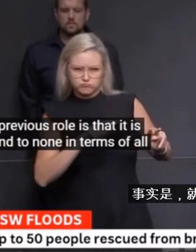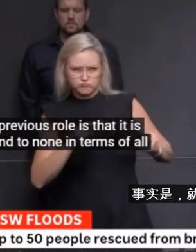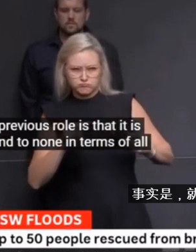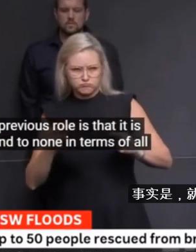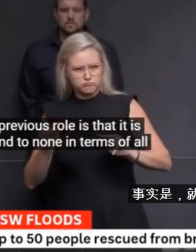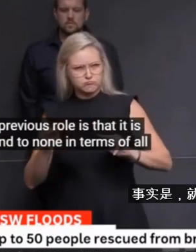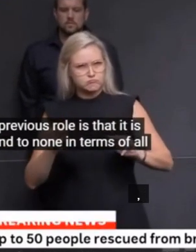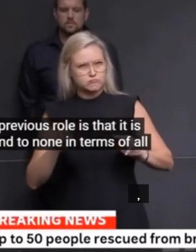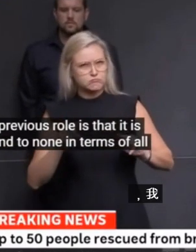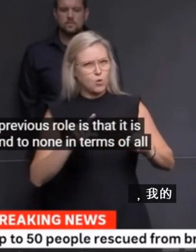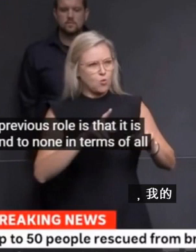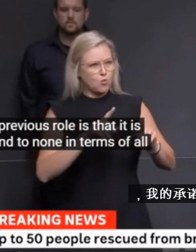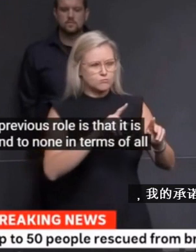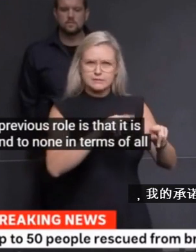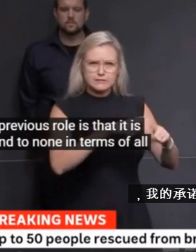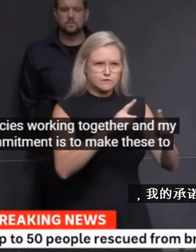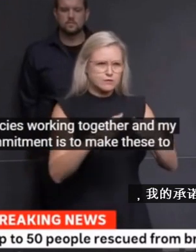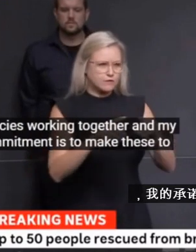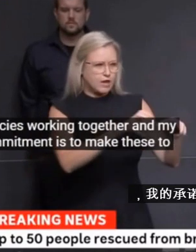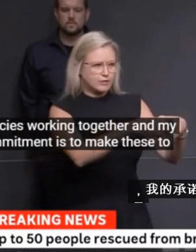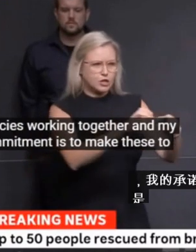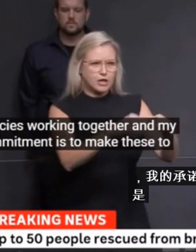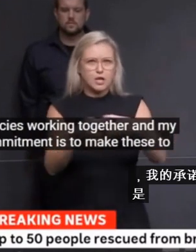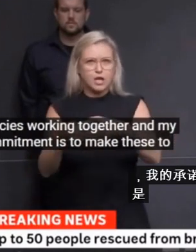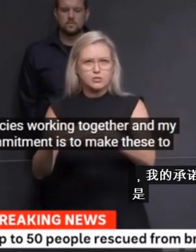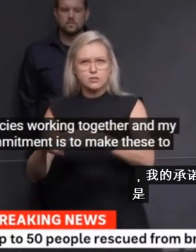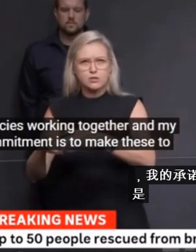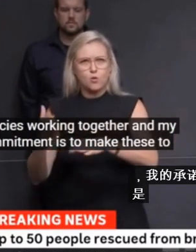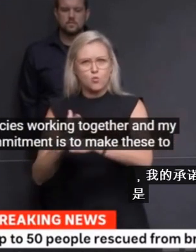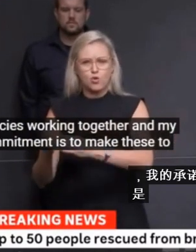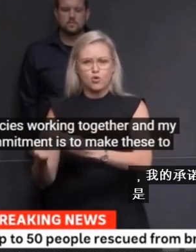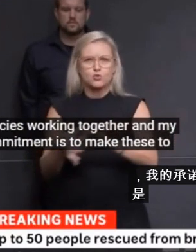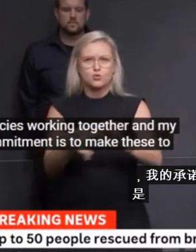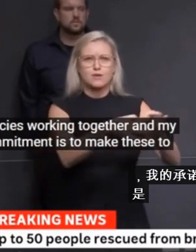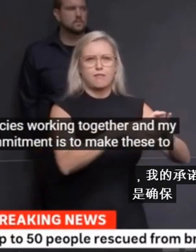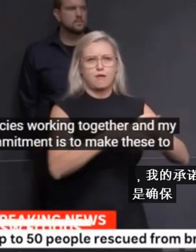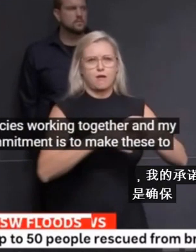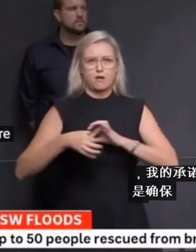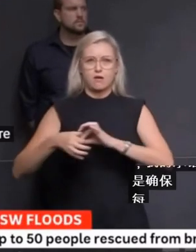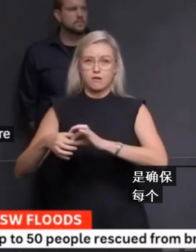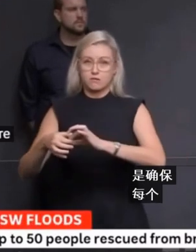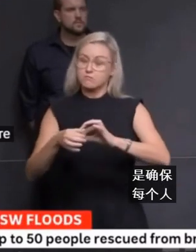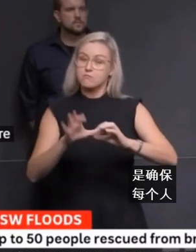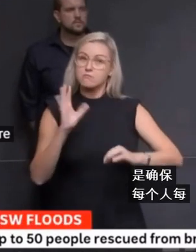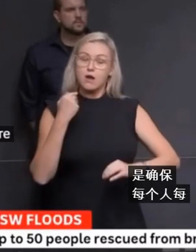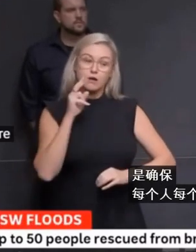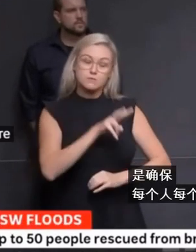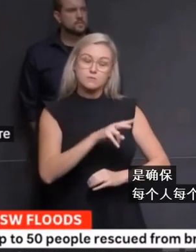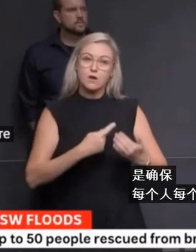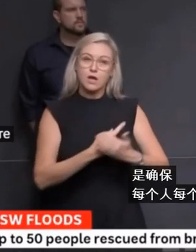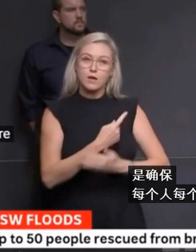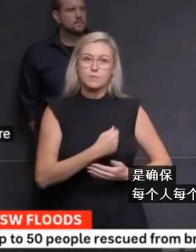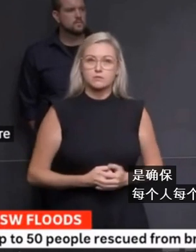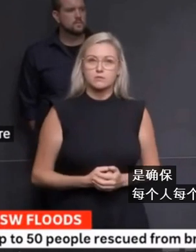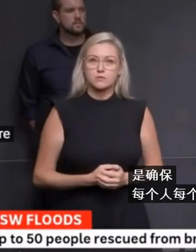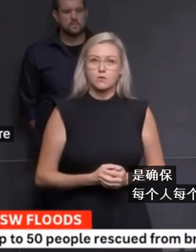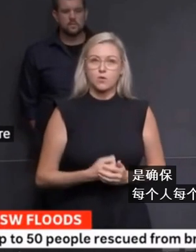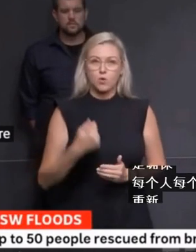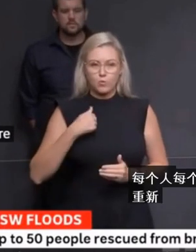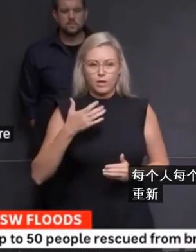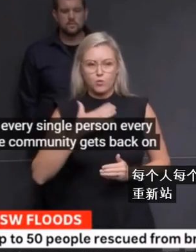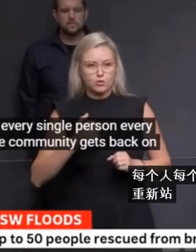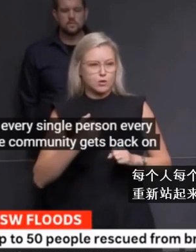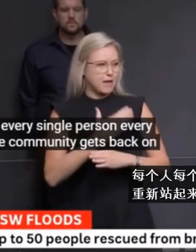working together. And my commitment is to ensure that every single person, every single